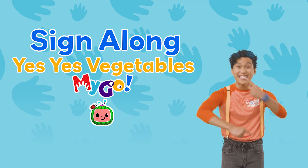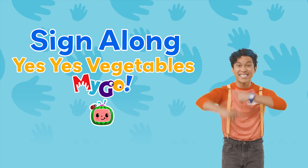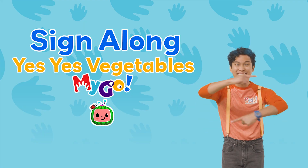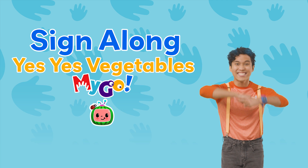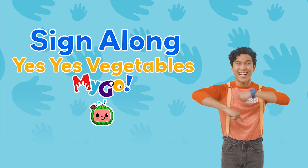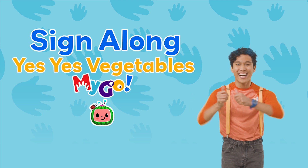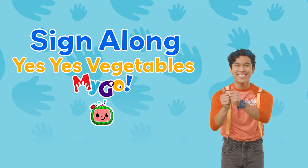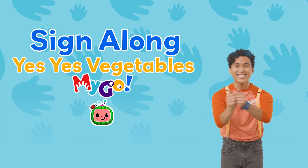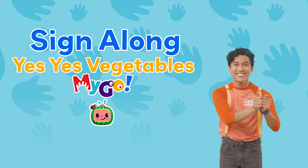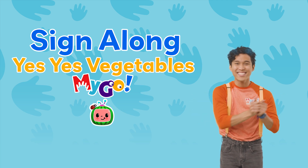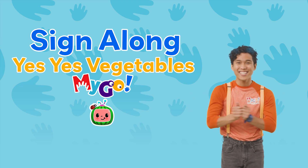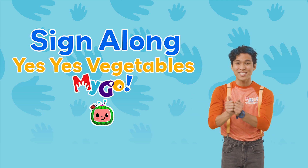kind of long.